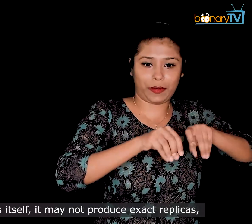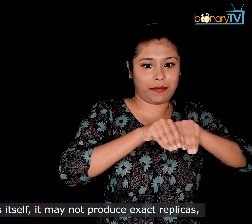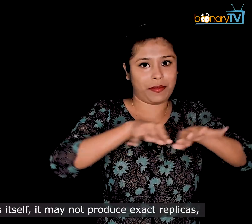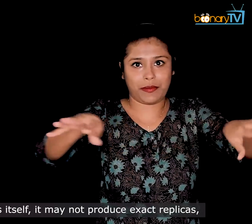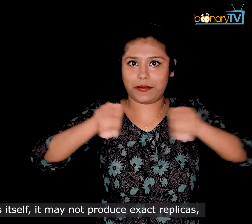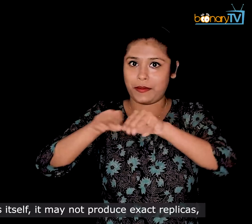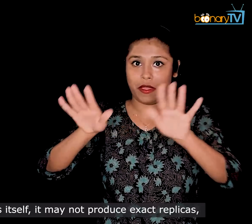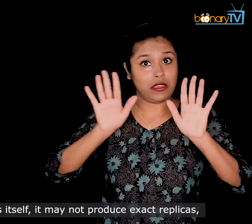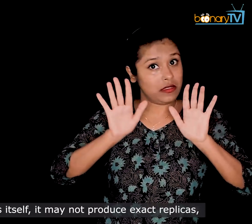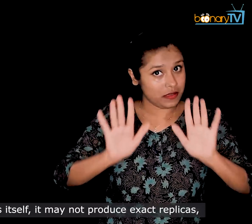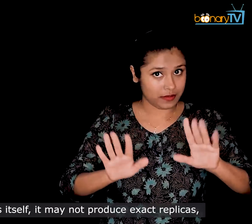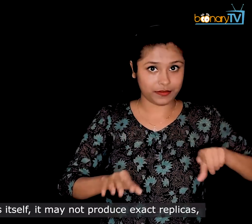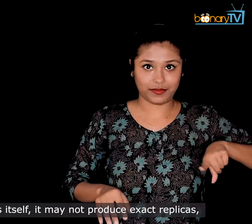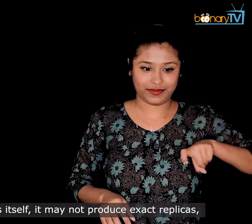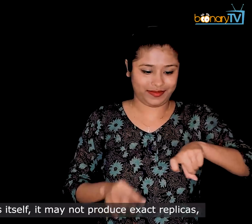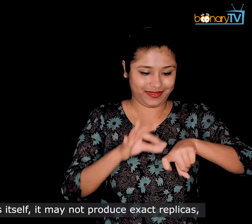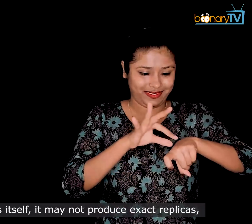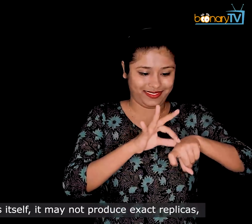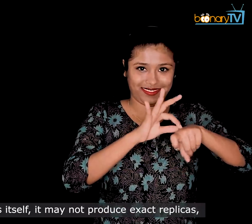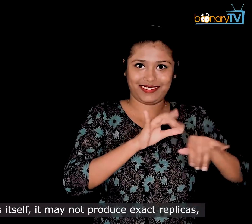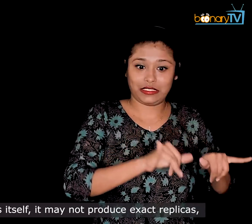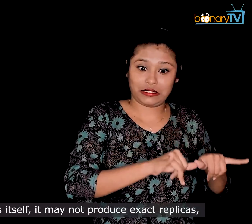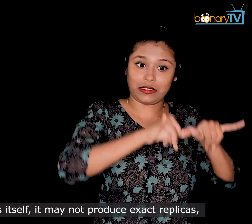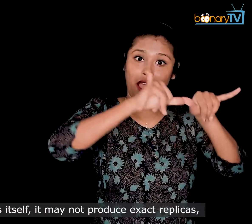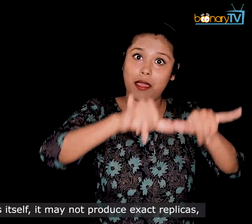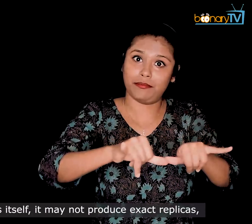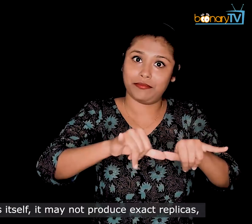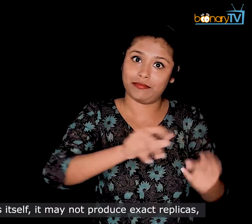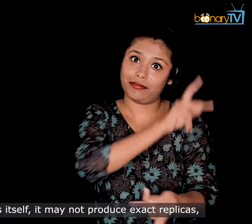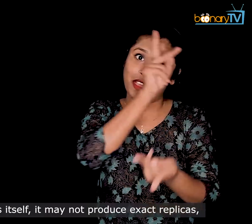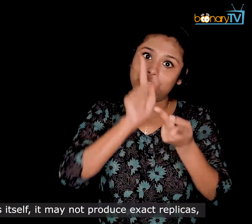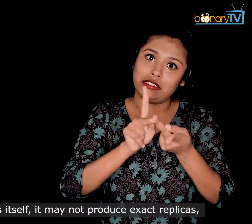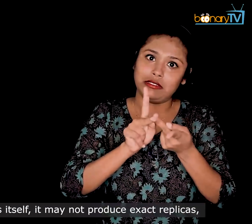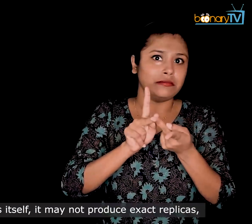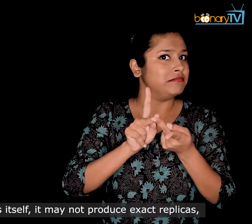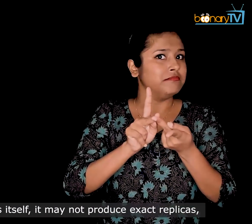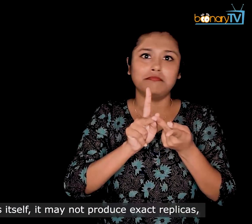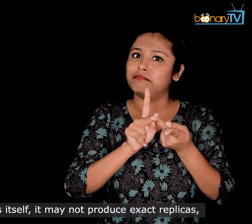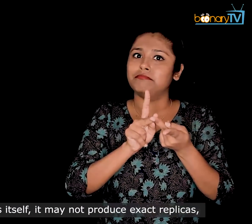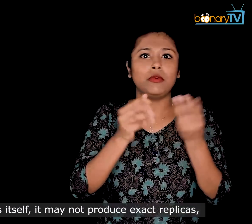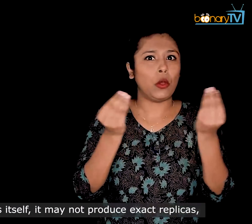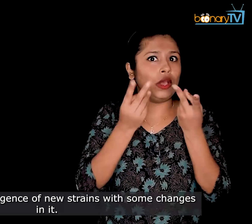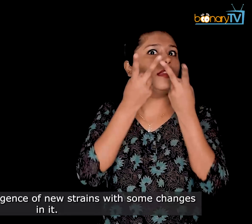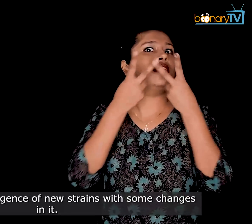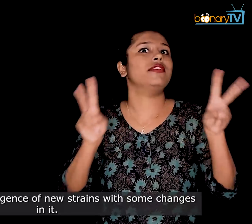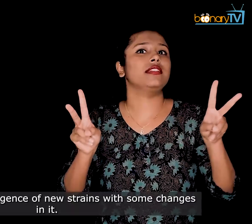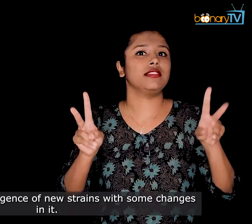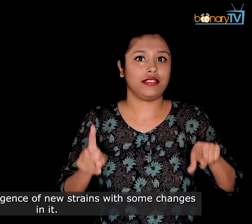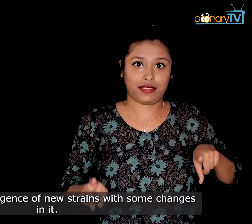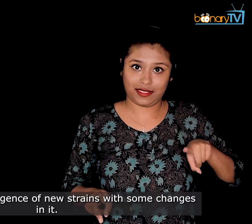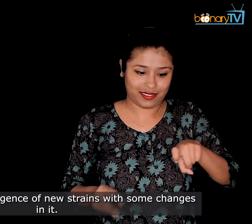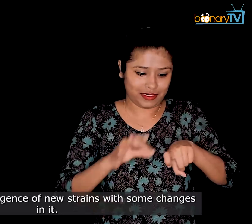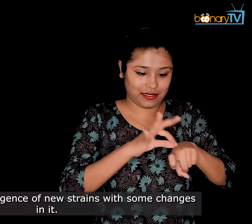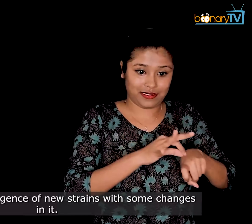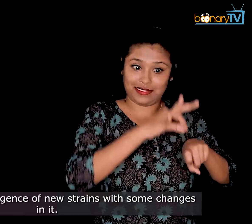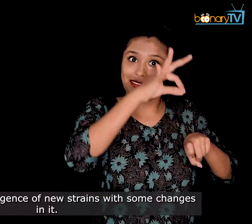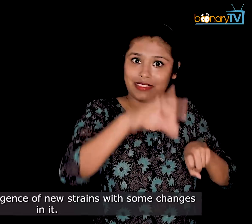the virus replicates itself it may not produce exact replicas resulting in the emergence of